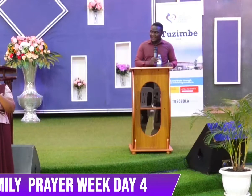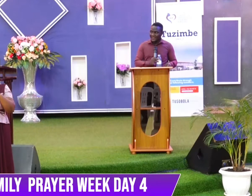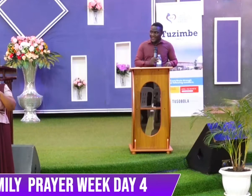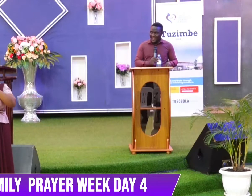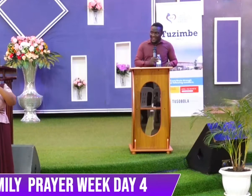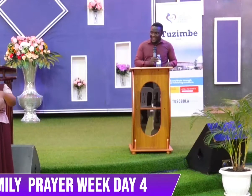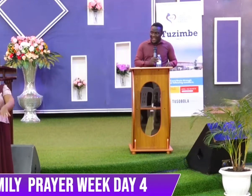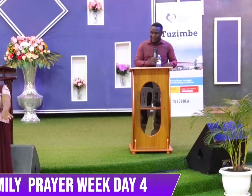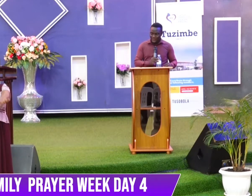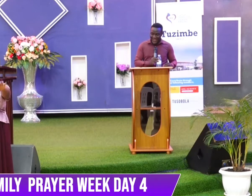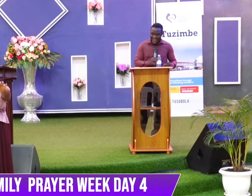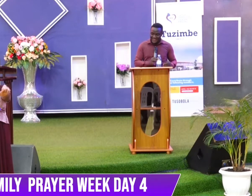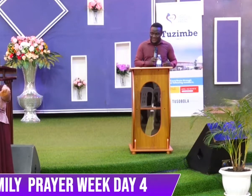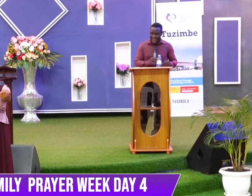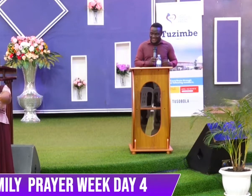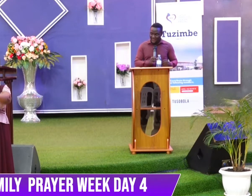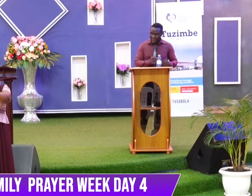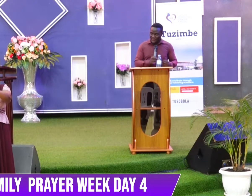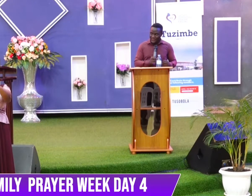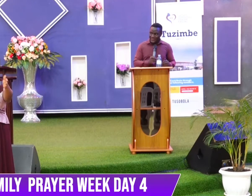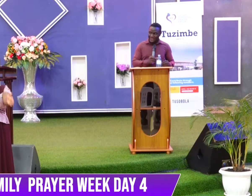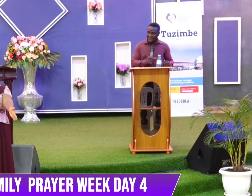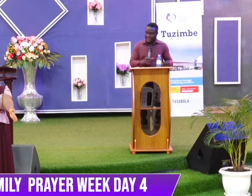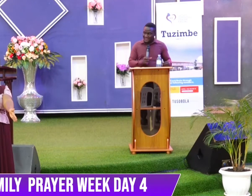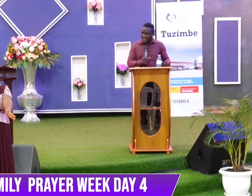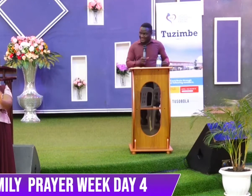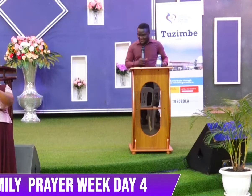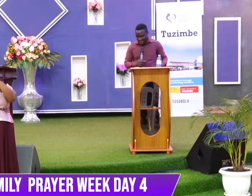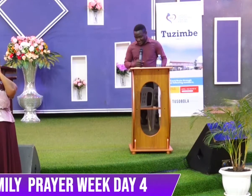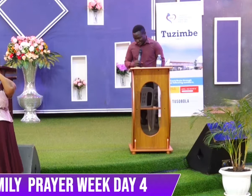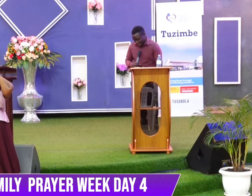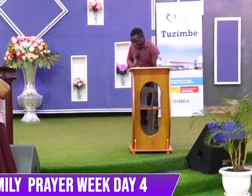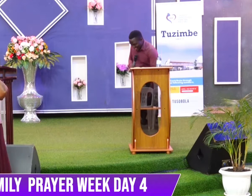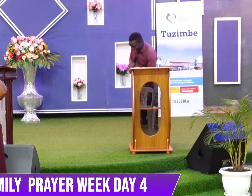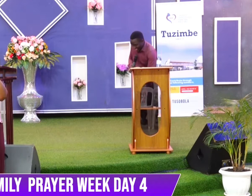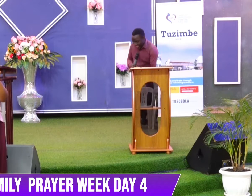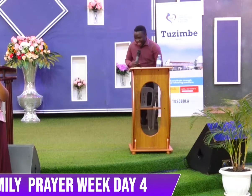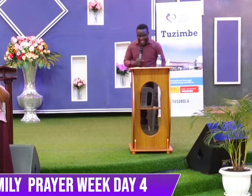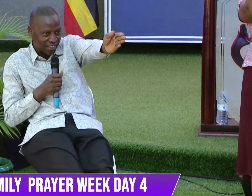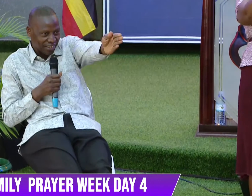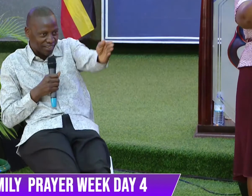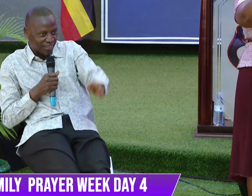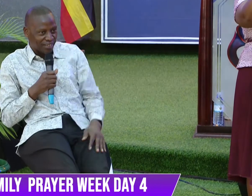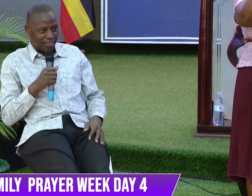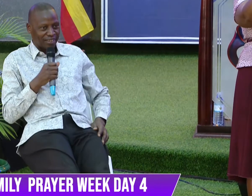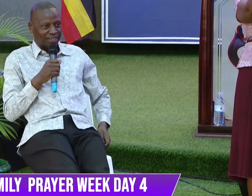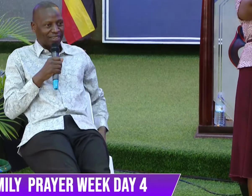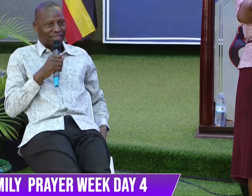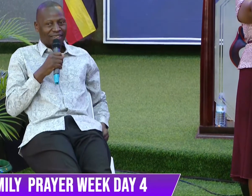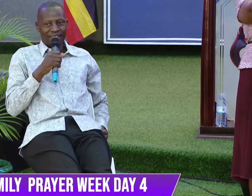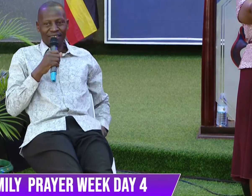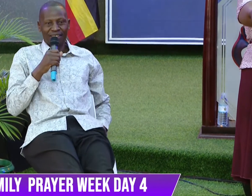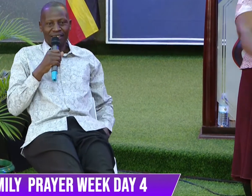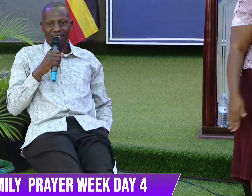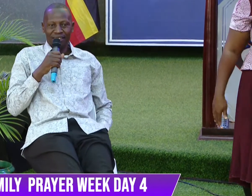I sit on my chair. I put my legs on my table. And the eyes go direct to